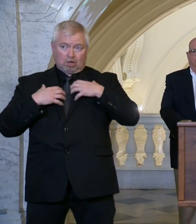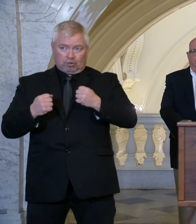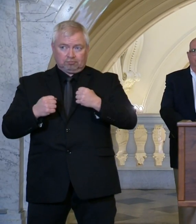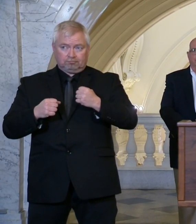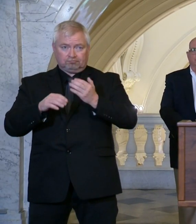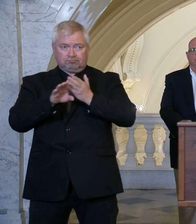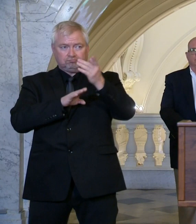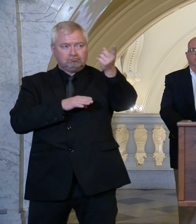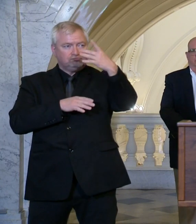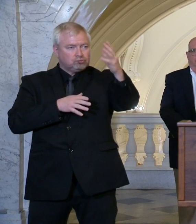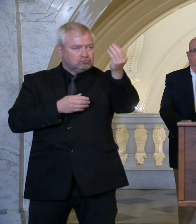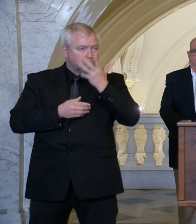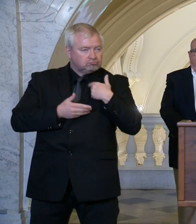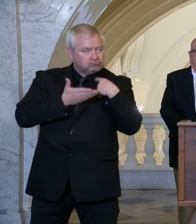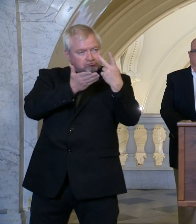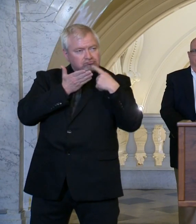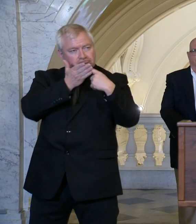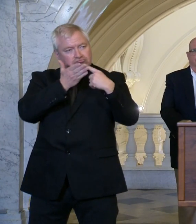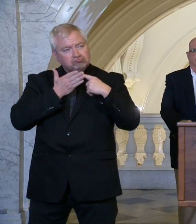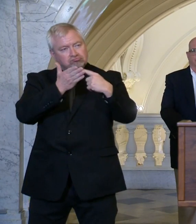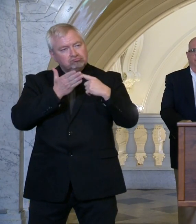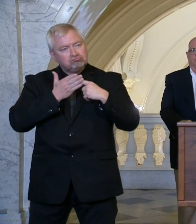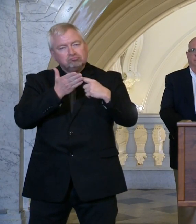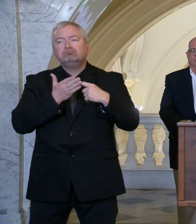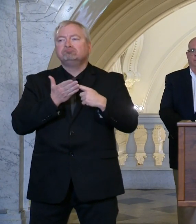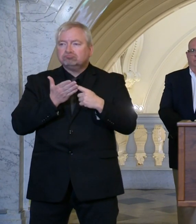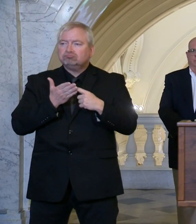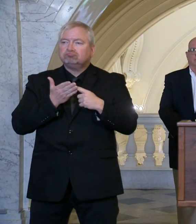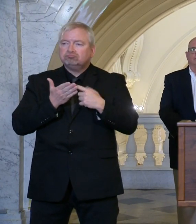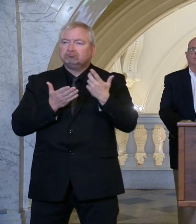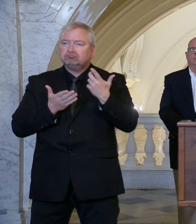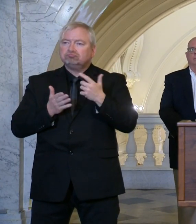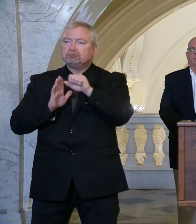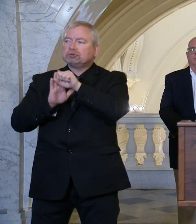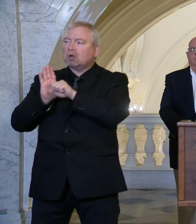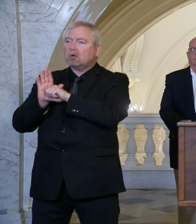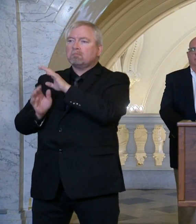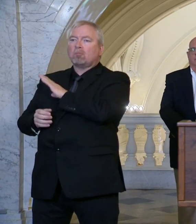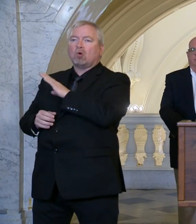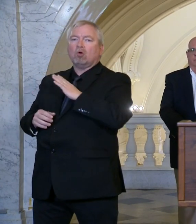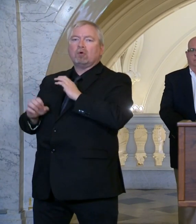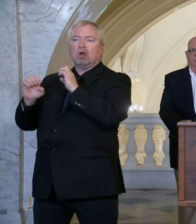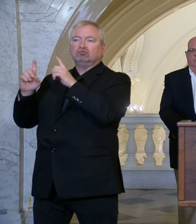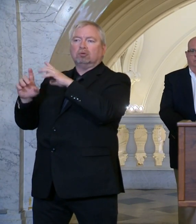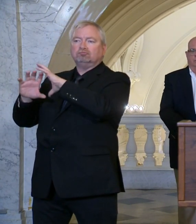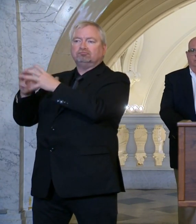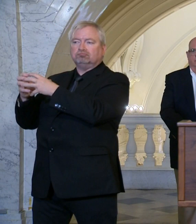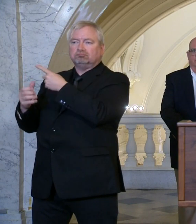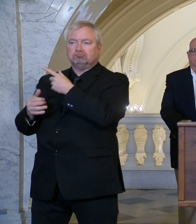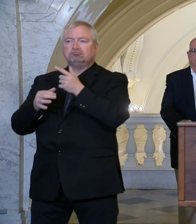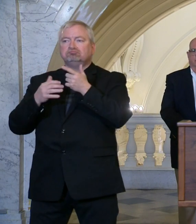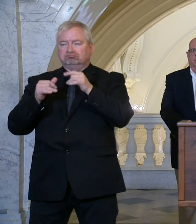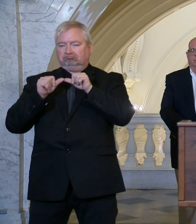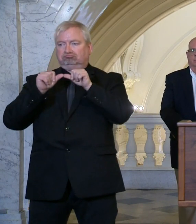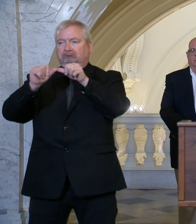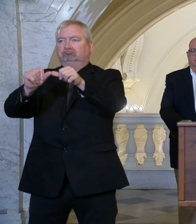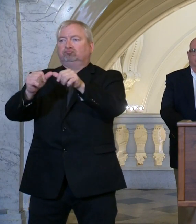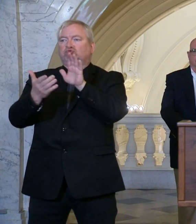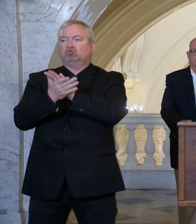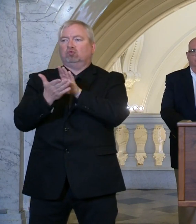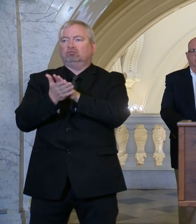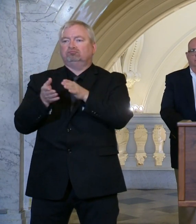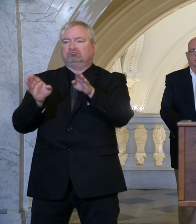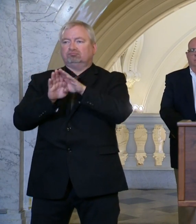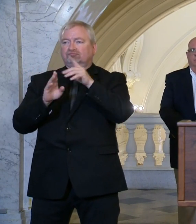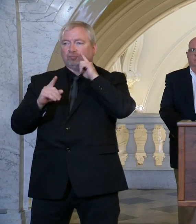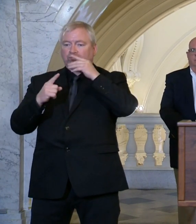made the decision, along with the State Board of Education, to extend the closure of all public schools in Maryland for an additional 4